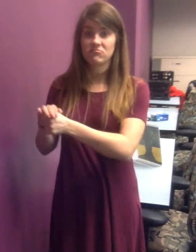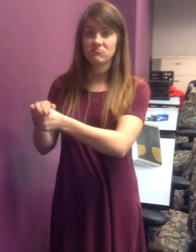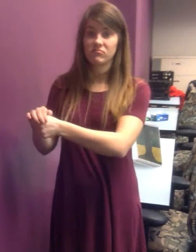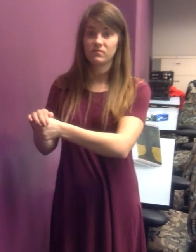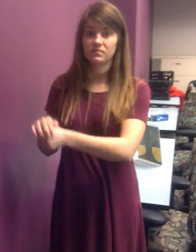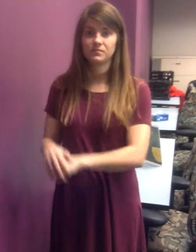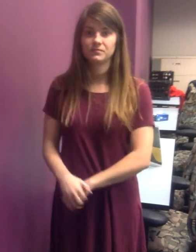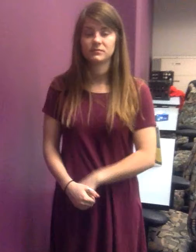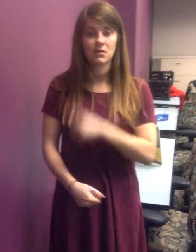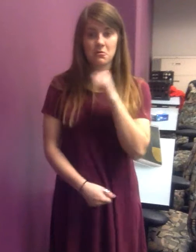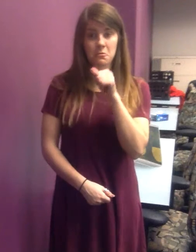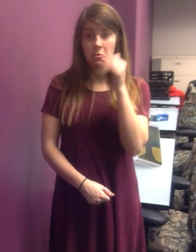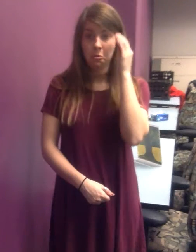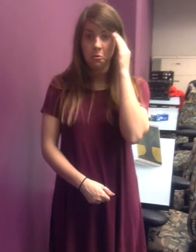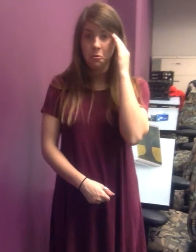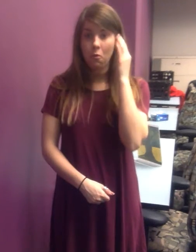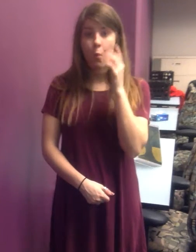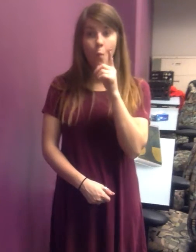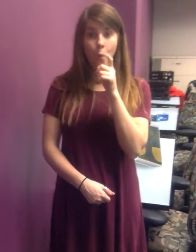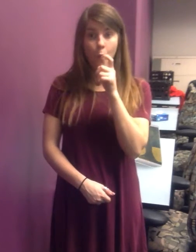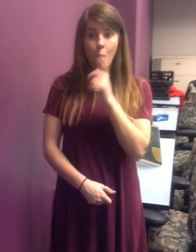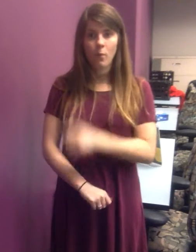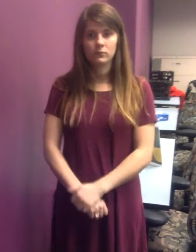Capital, who are they? They get money, they give it out.